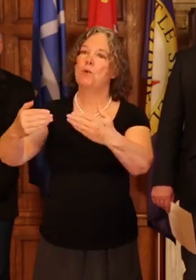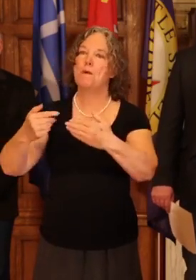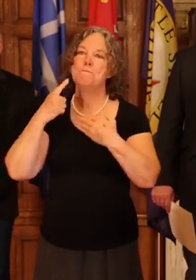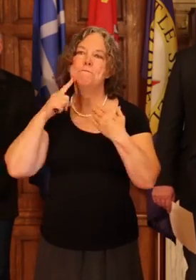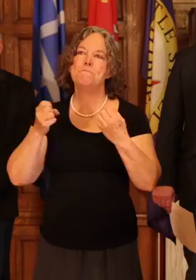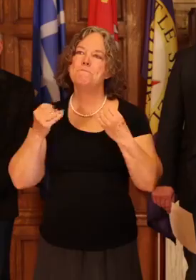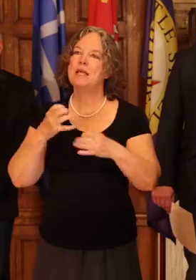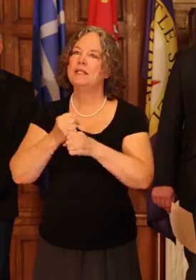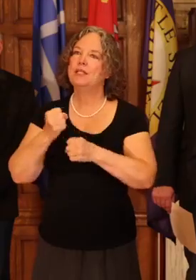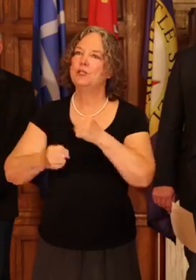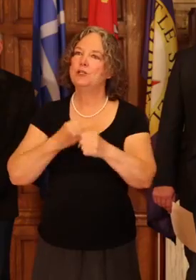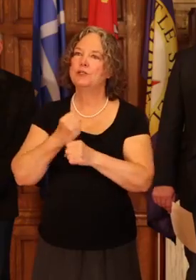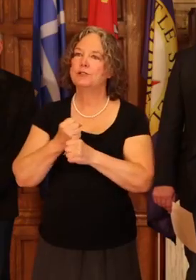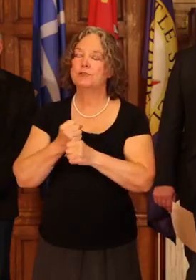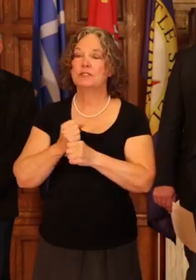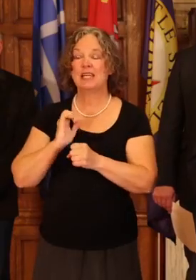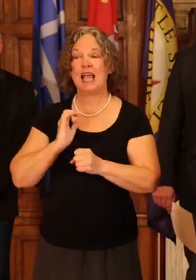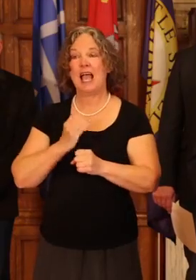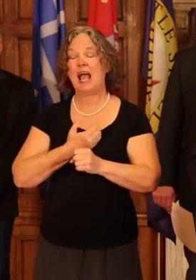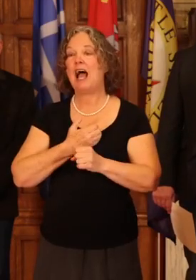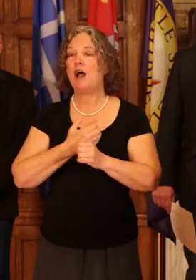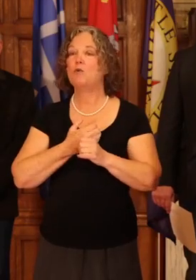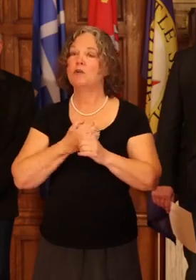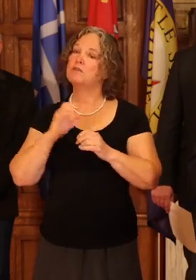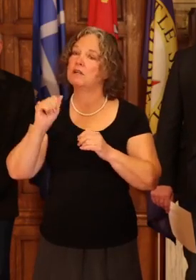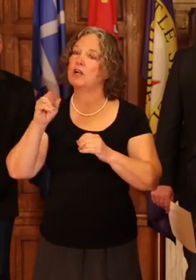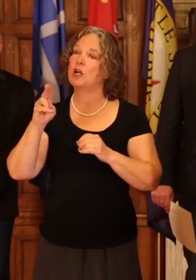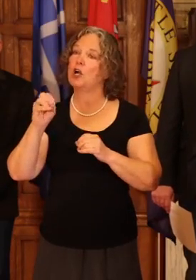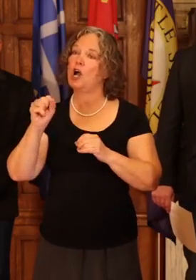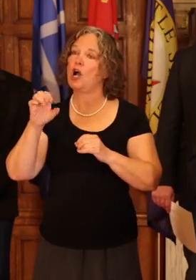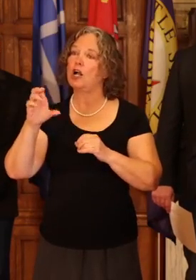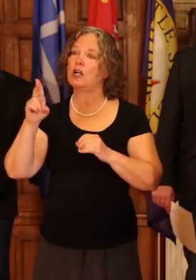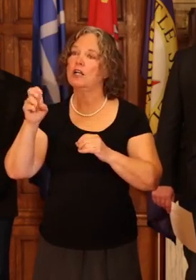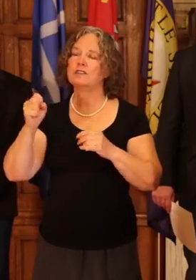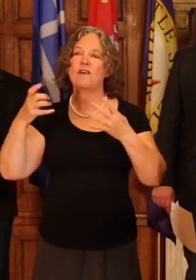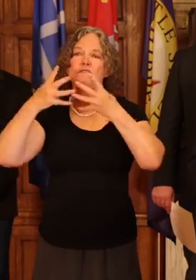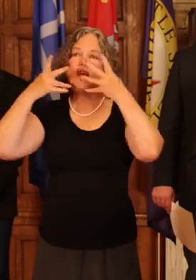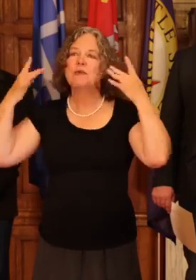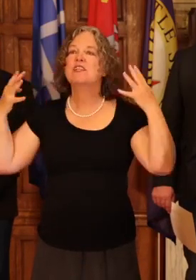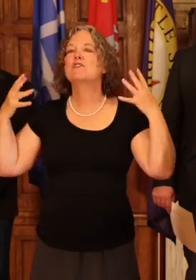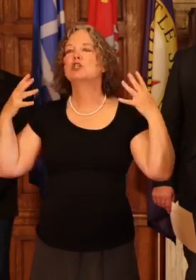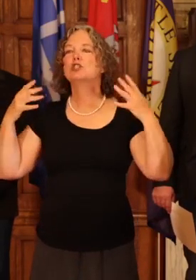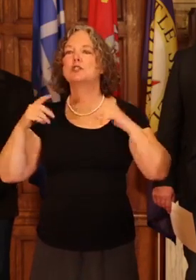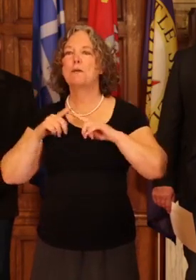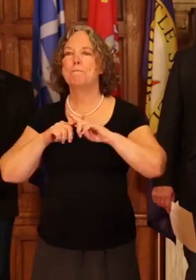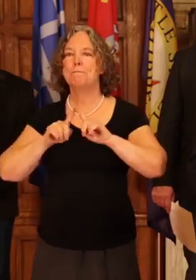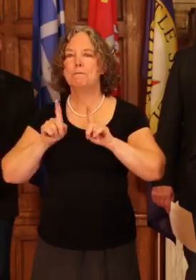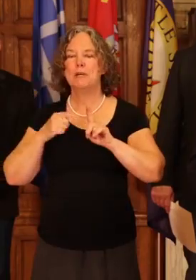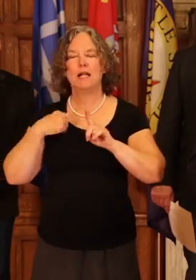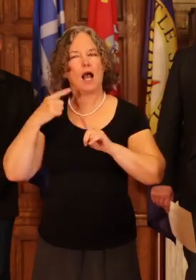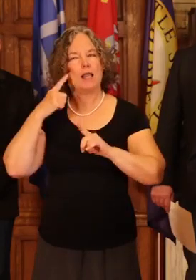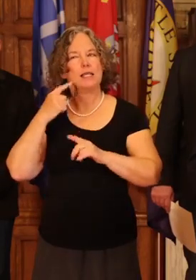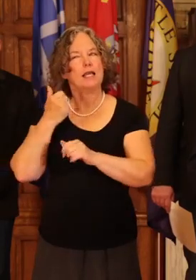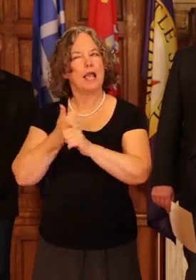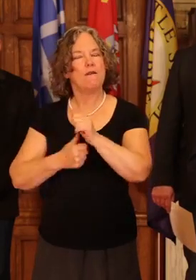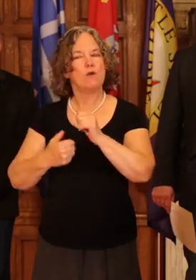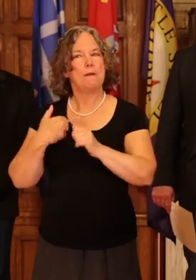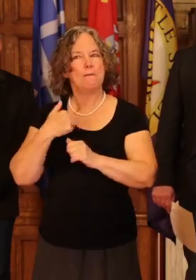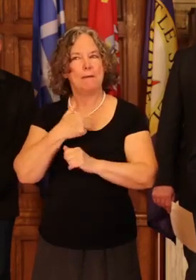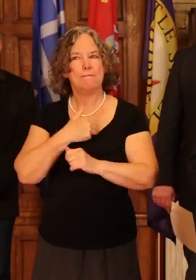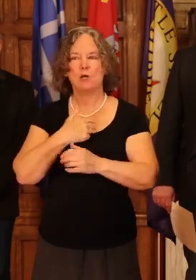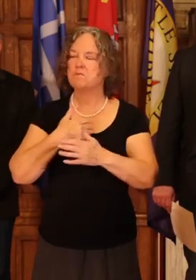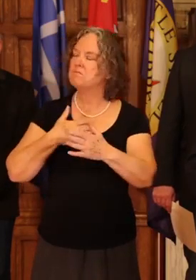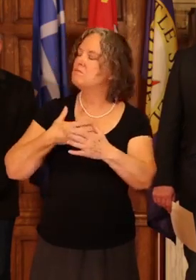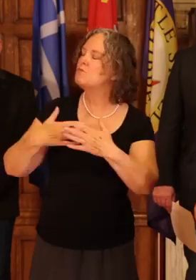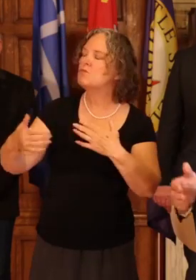very diverse caucus in our party, but I think at the end of the day, every single one of those members irregardless